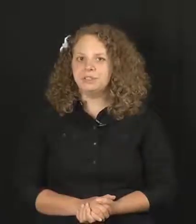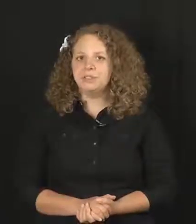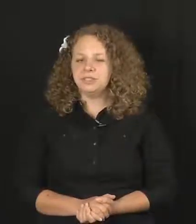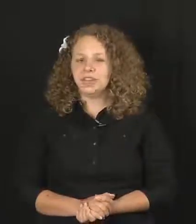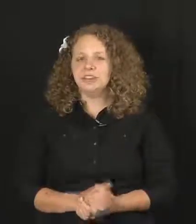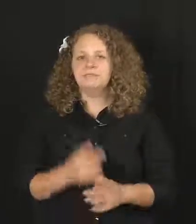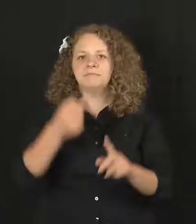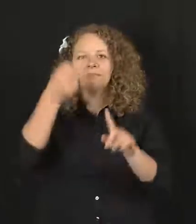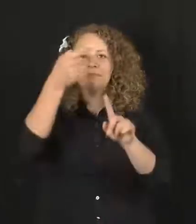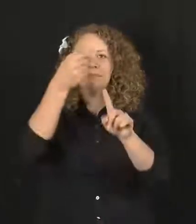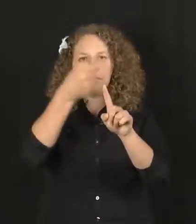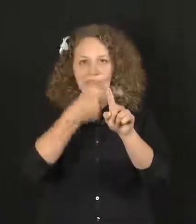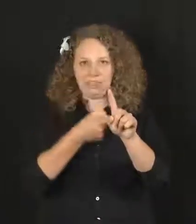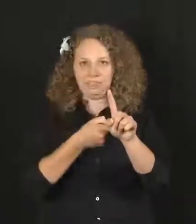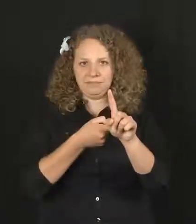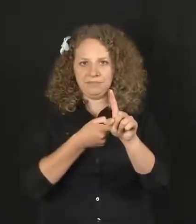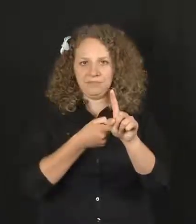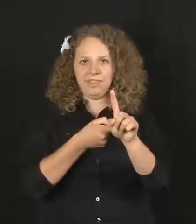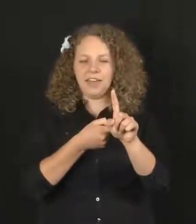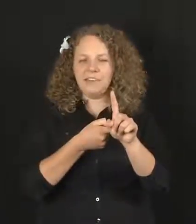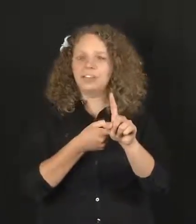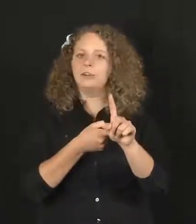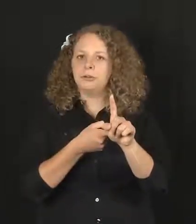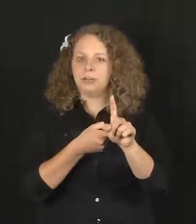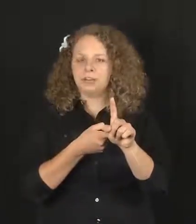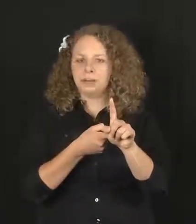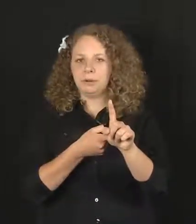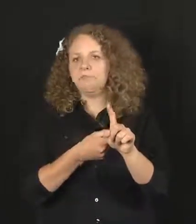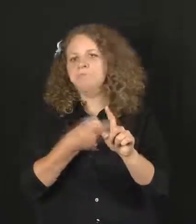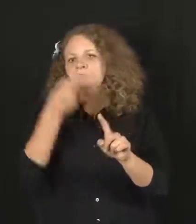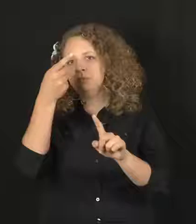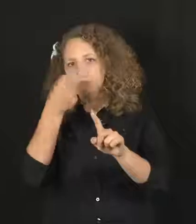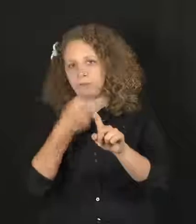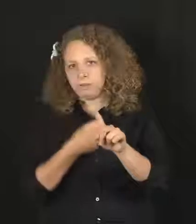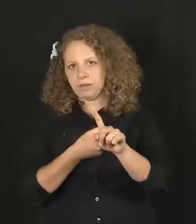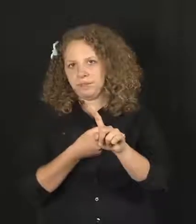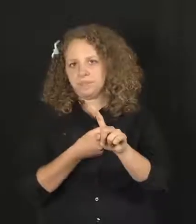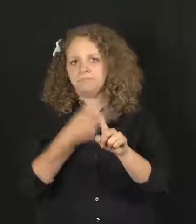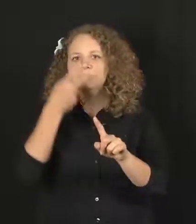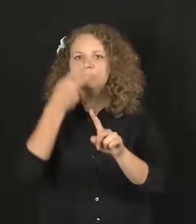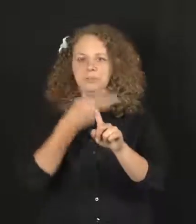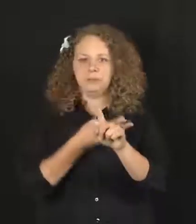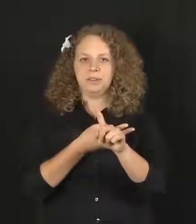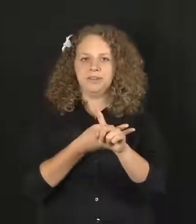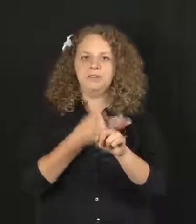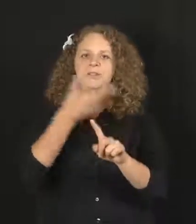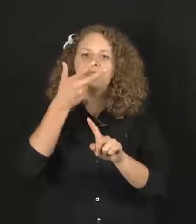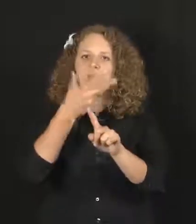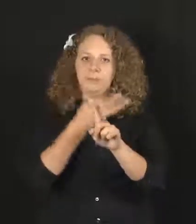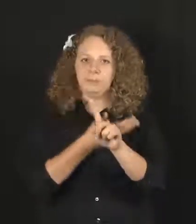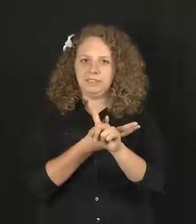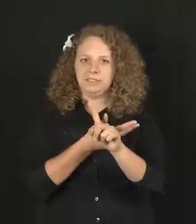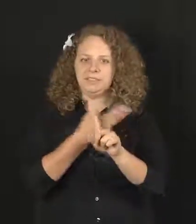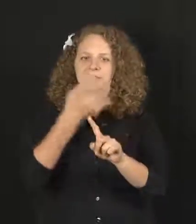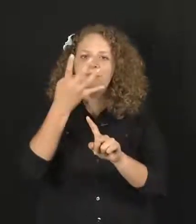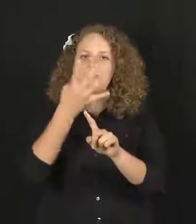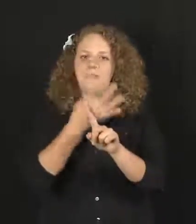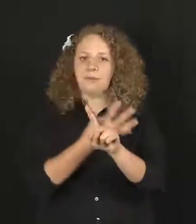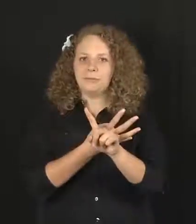you sign month, and then incorporate the number. 1 month, 2 months, 3 months, 4